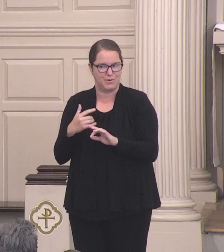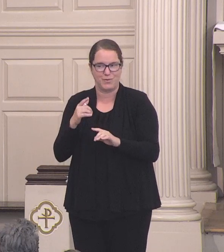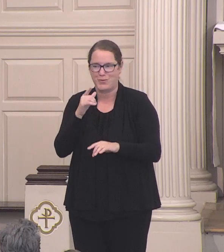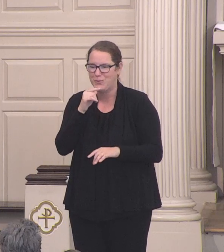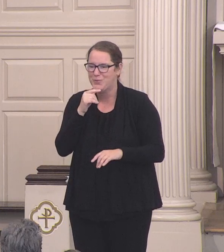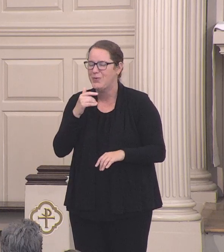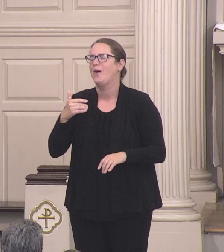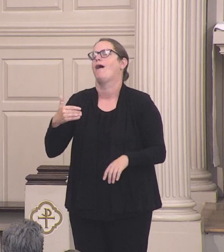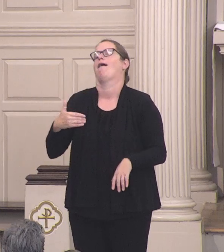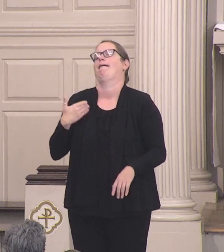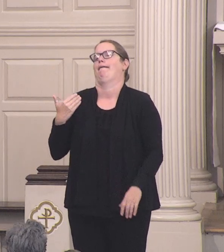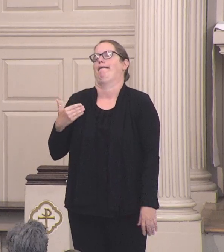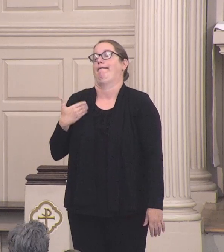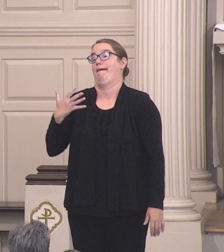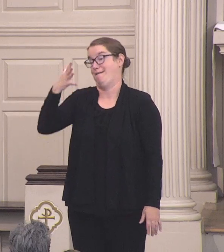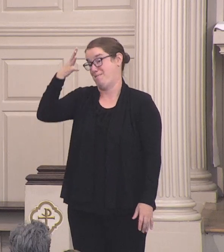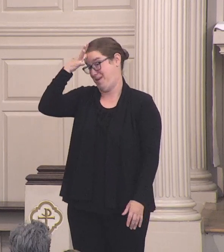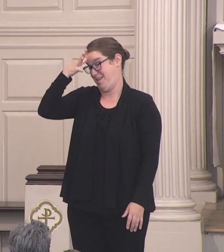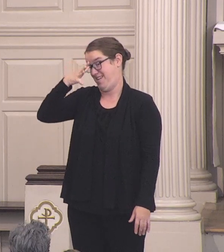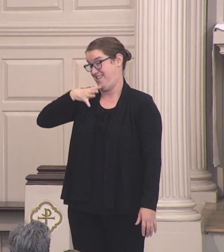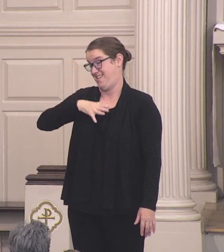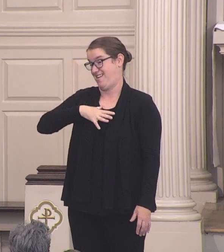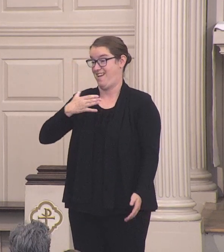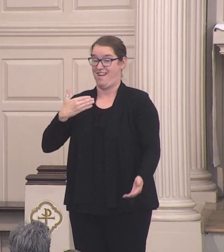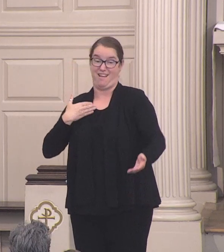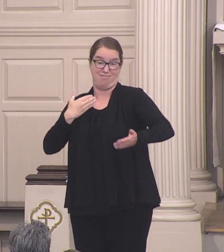wasteful with the resources of his father.